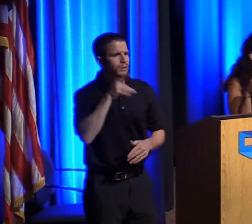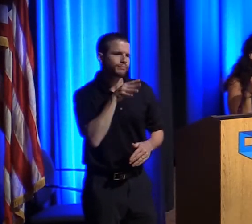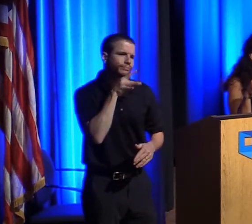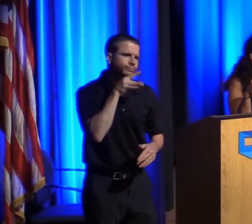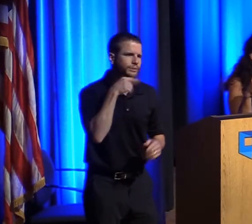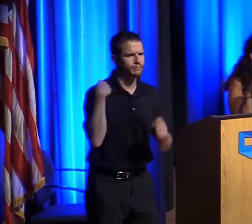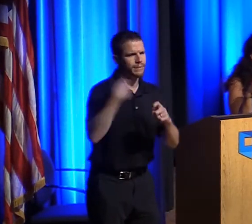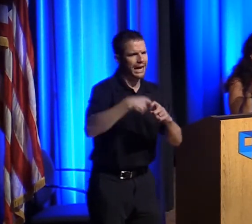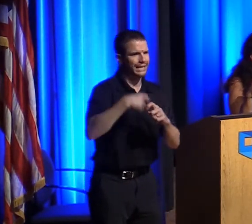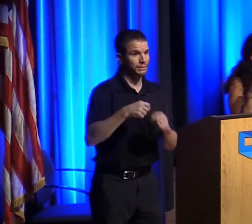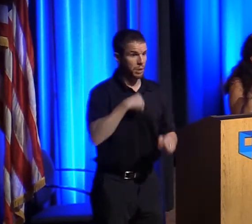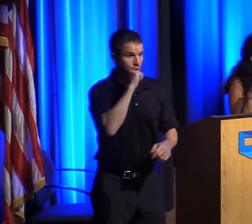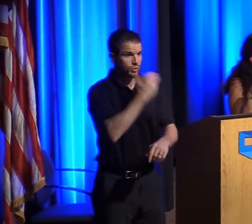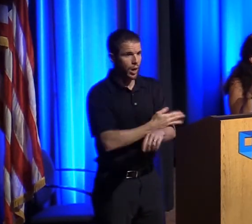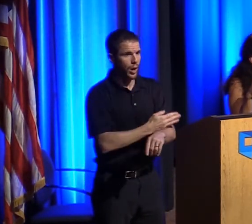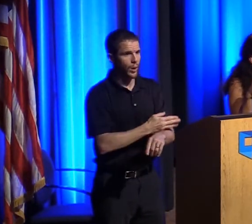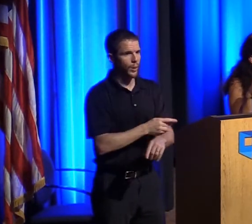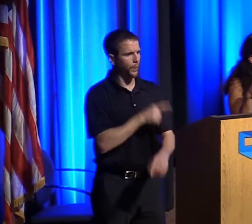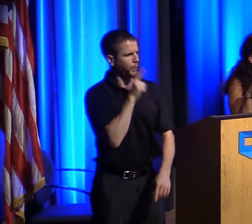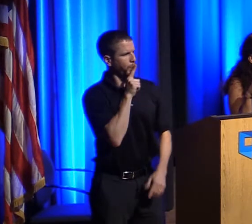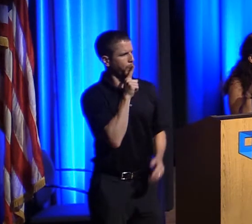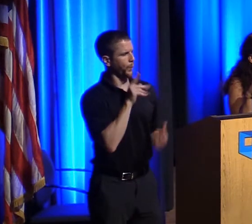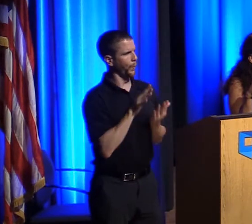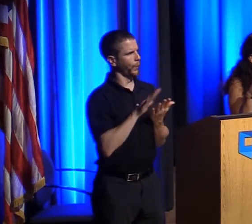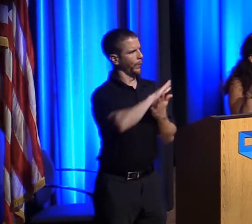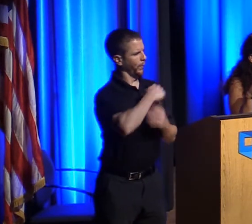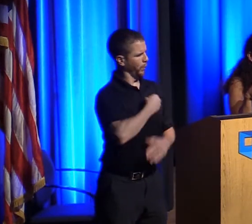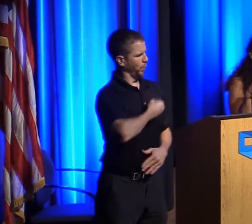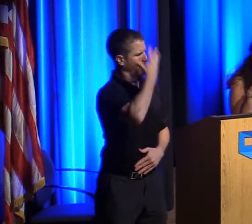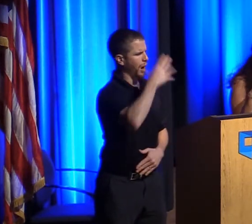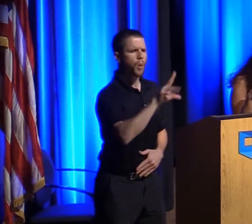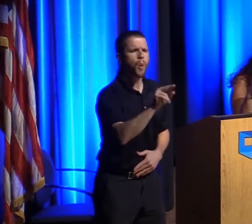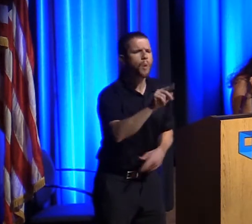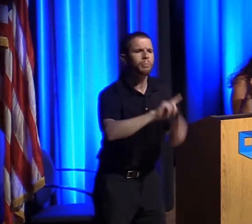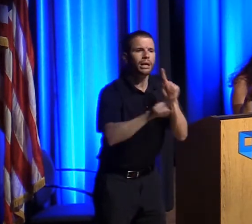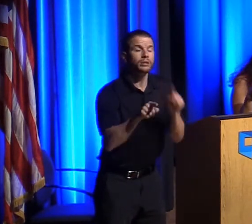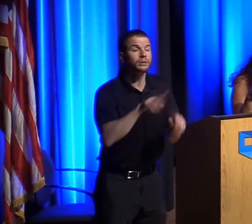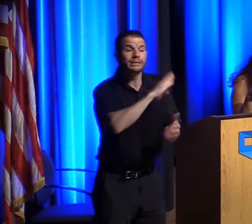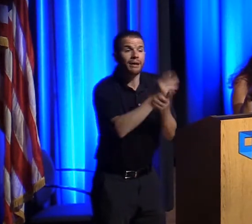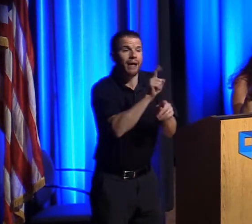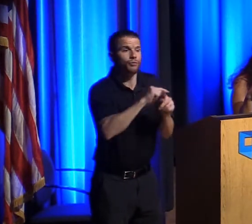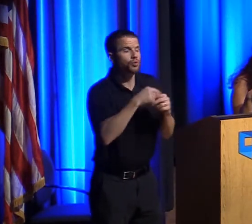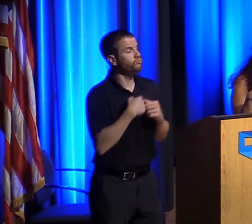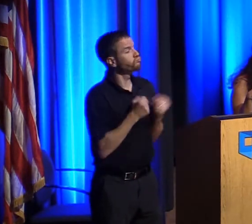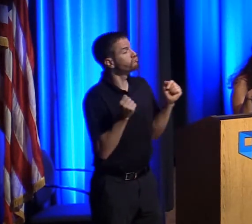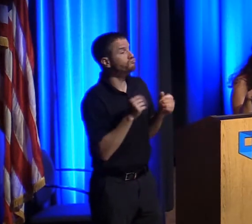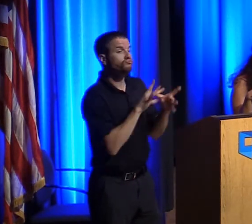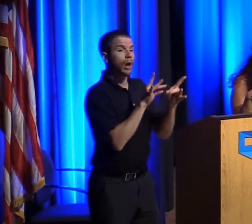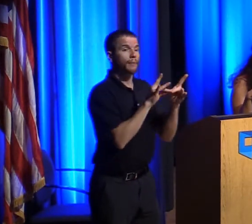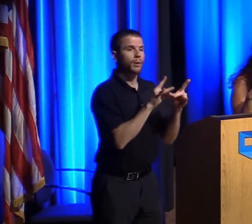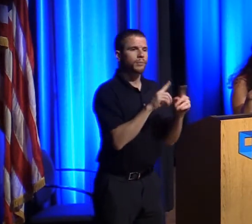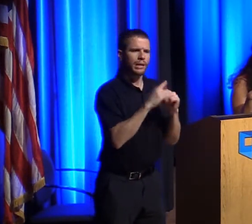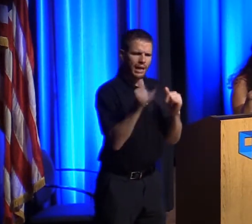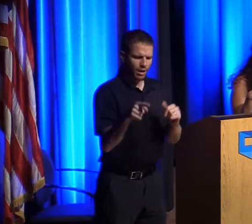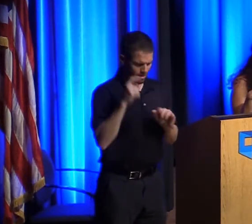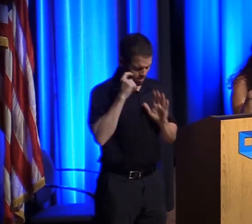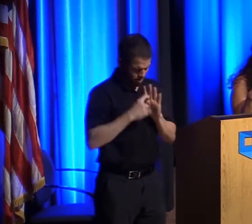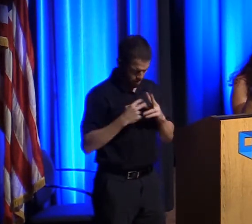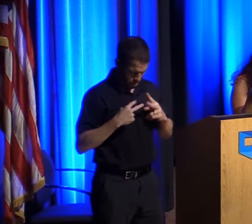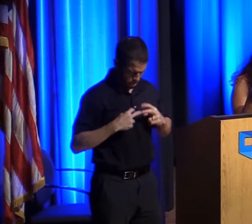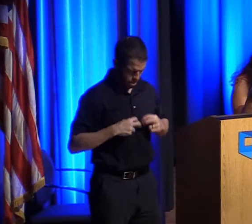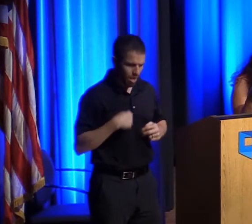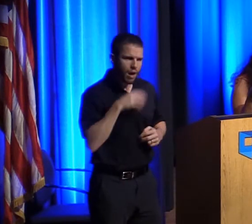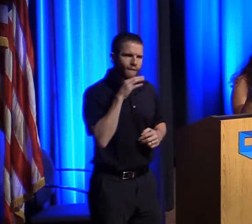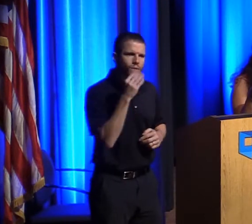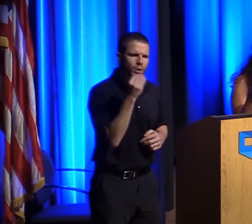ashamed of being a Mexican, but she has started to embrace her ethnicity and to